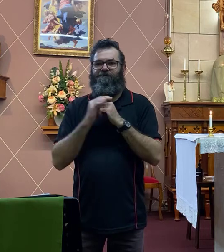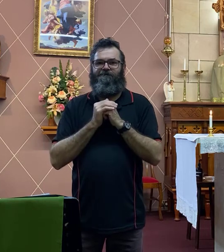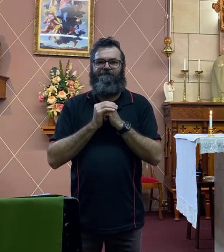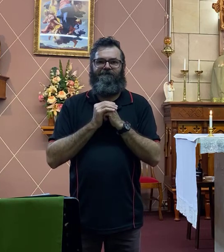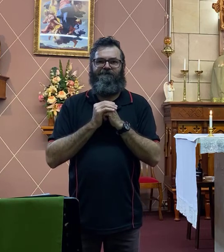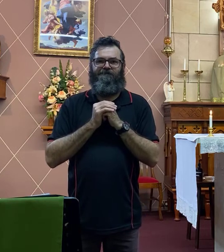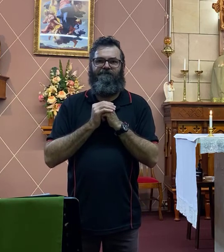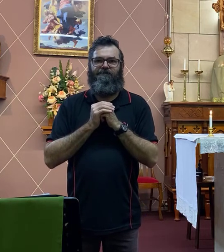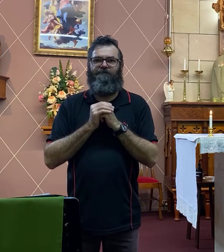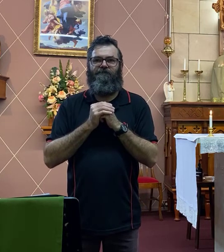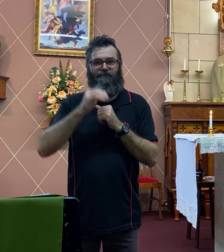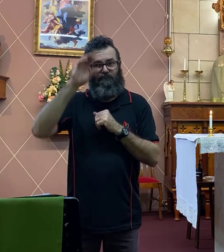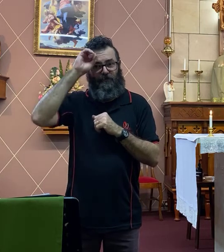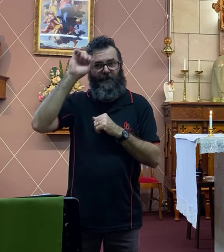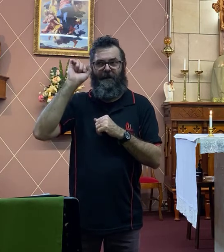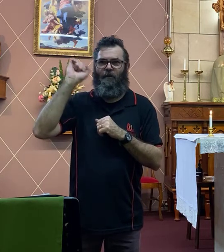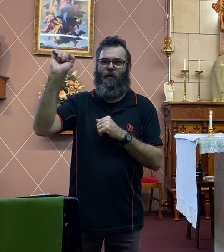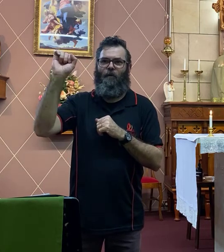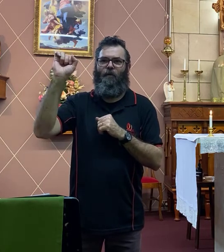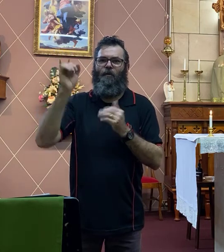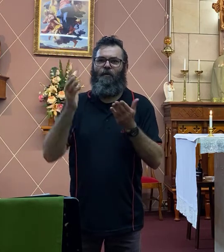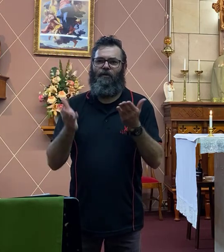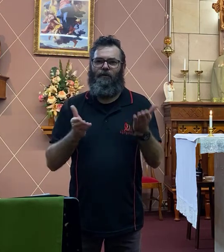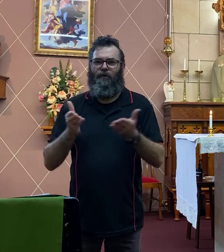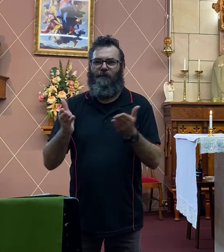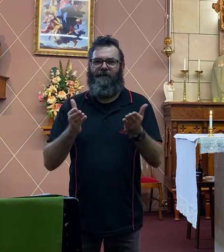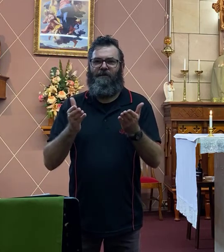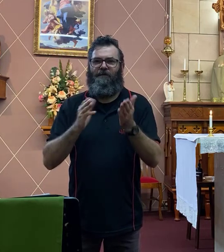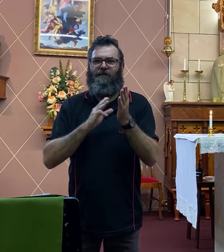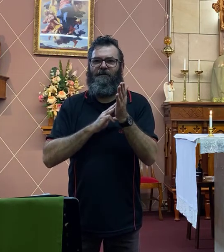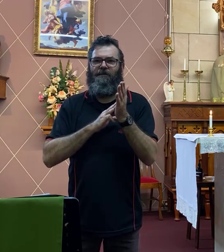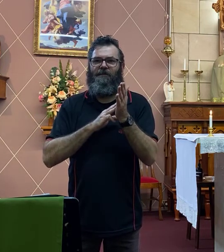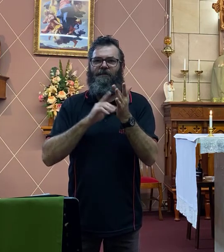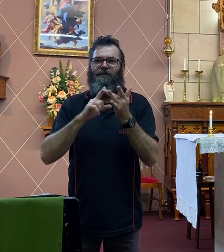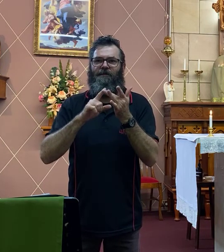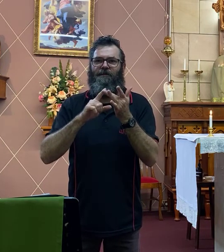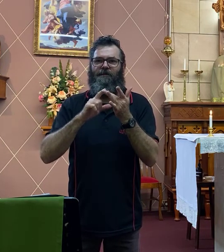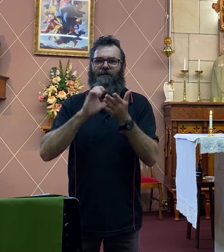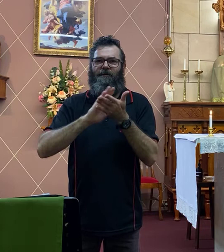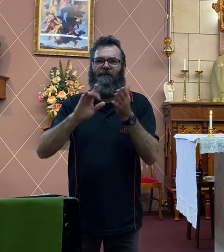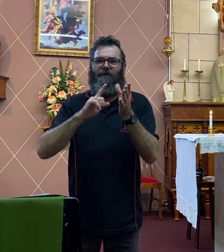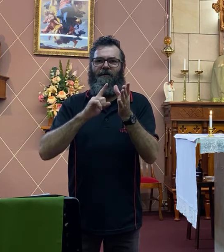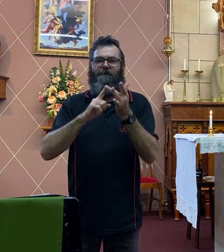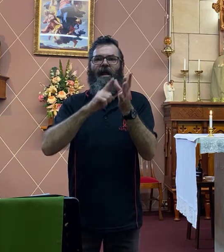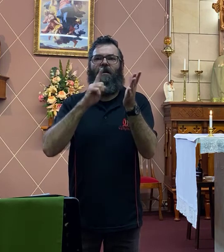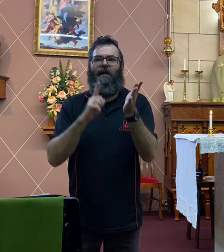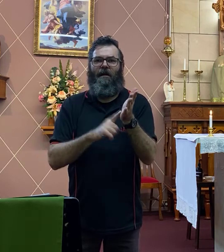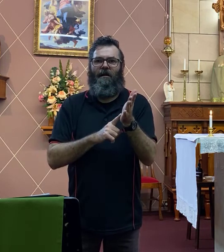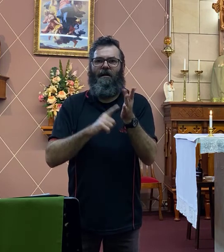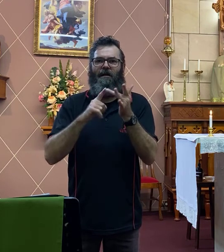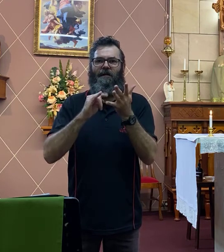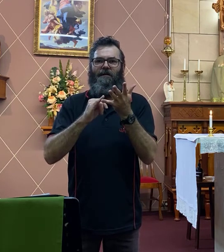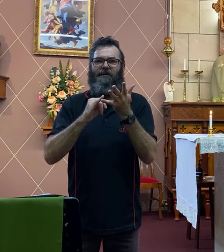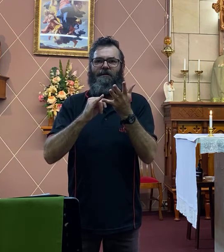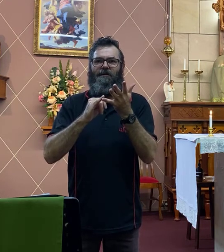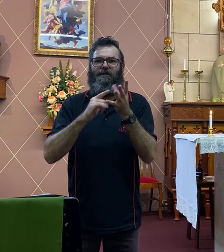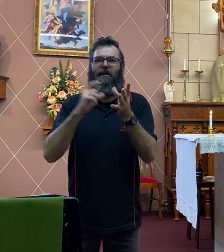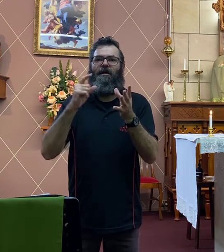Remember your servant, Michael Issa, whom you have called from this world to your servant.